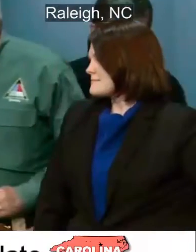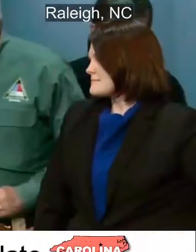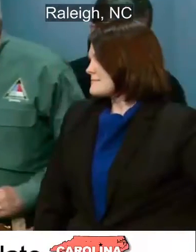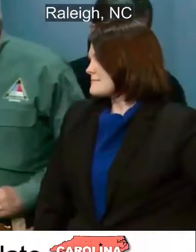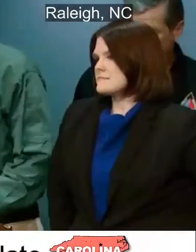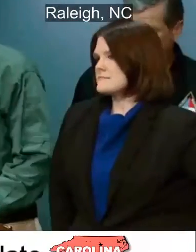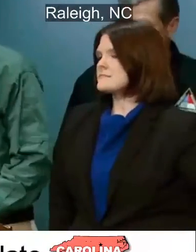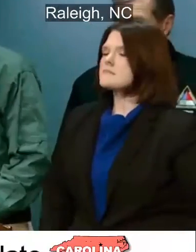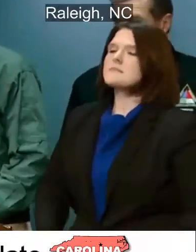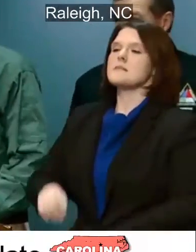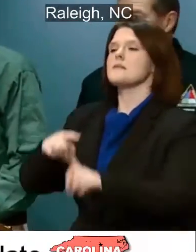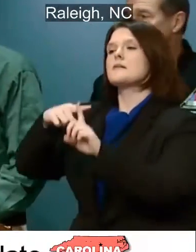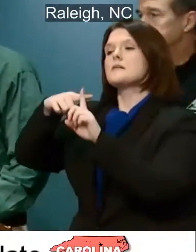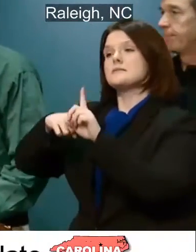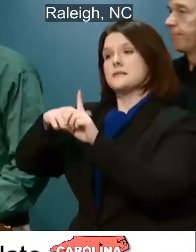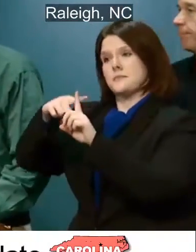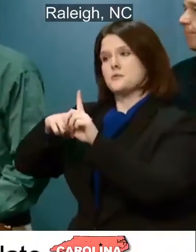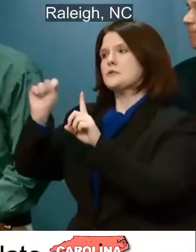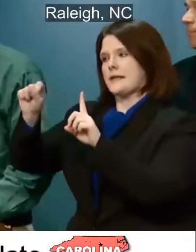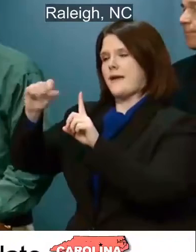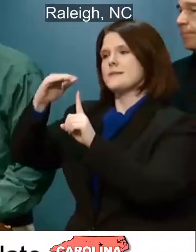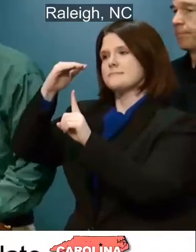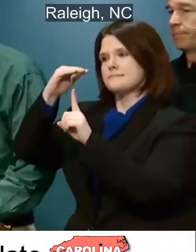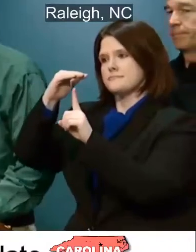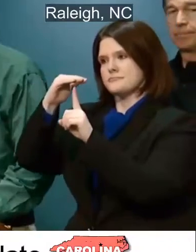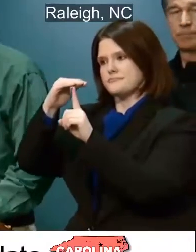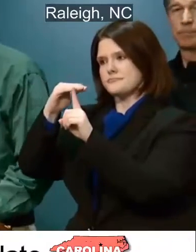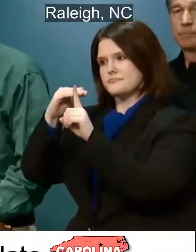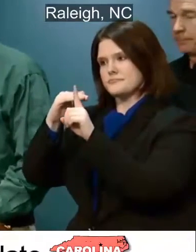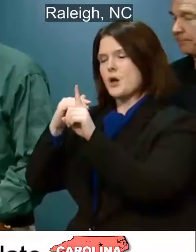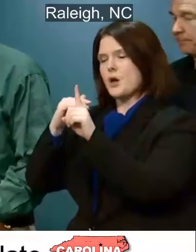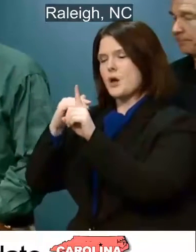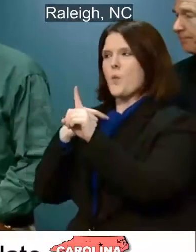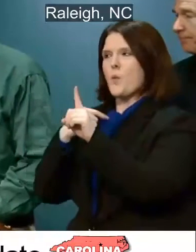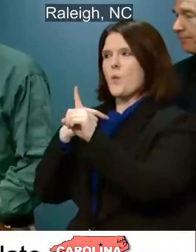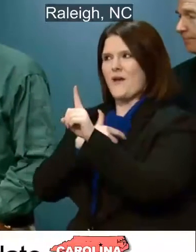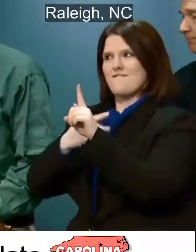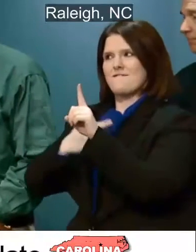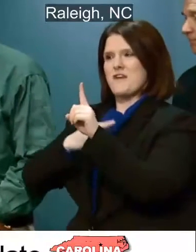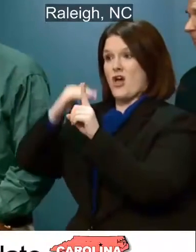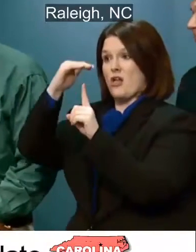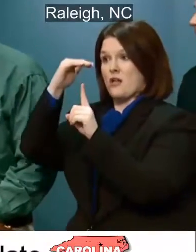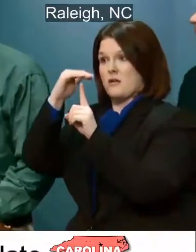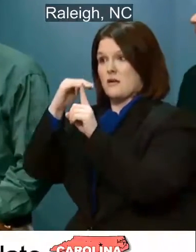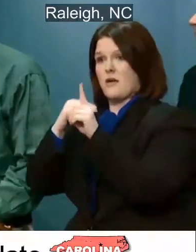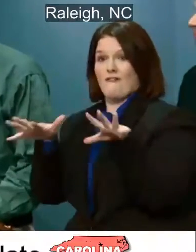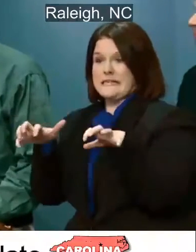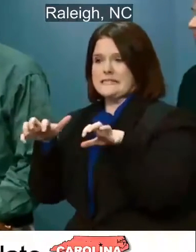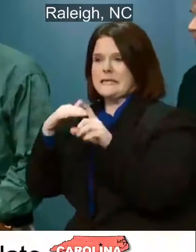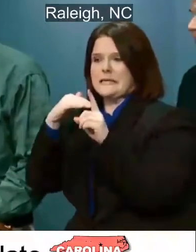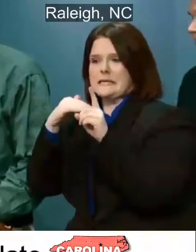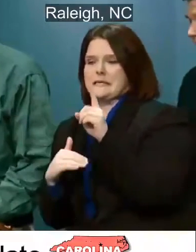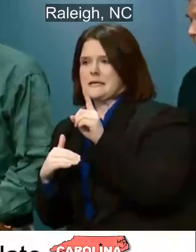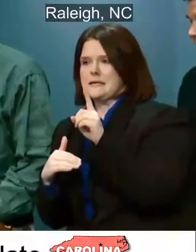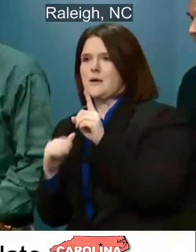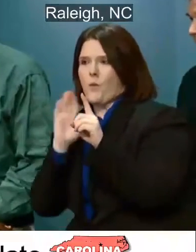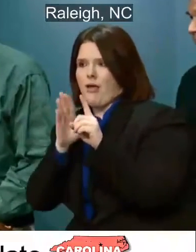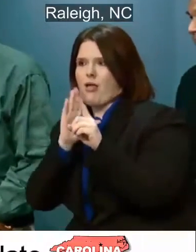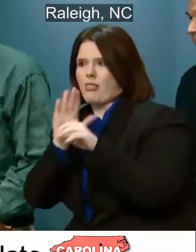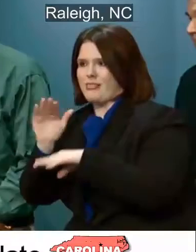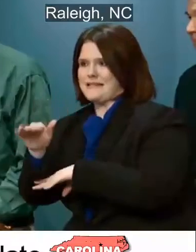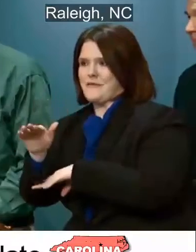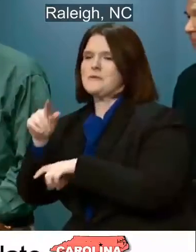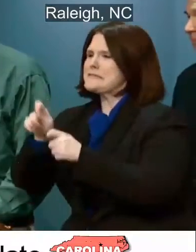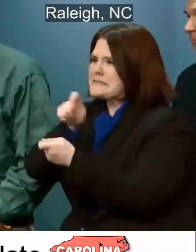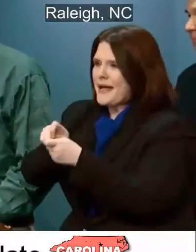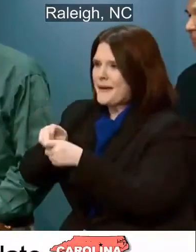Temperatures are dropping right now. We expect them to get below freezing this afternoon. I can't give you an exact time, but we